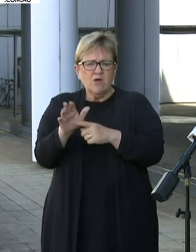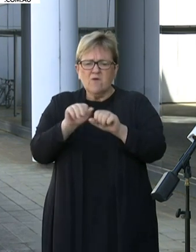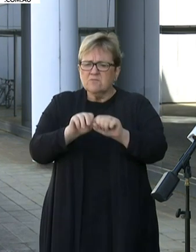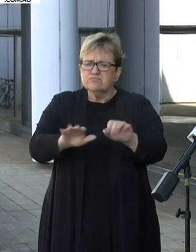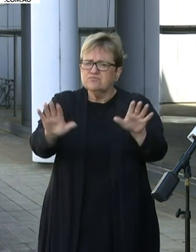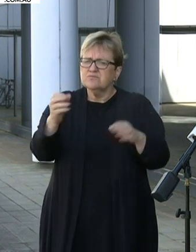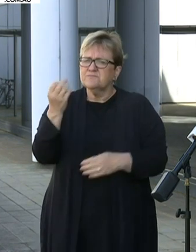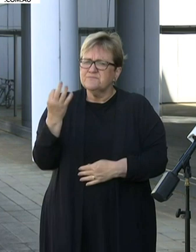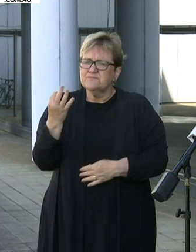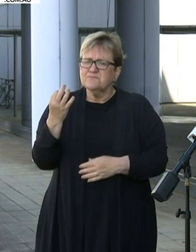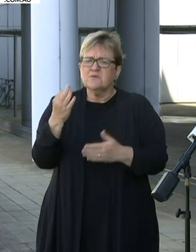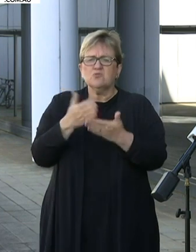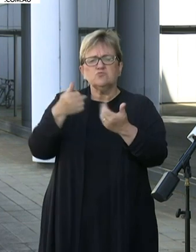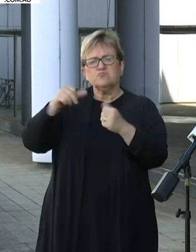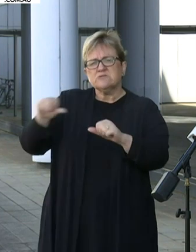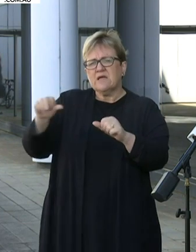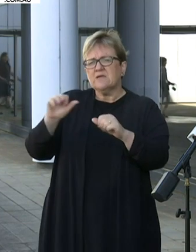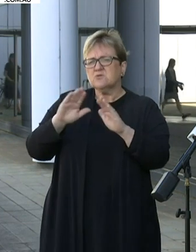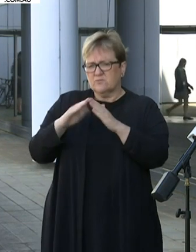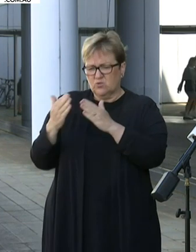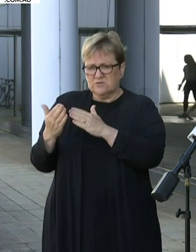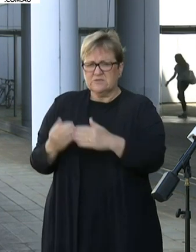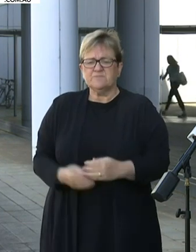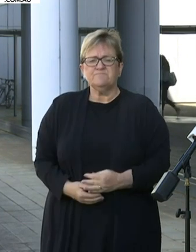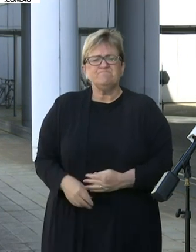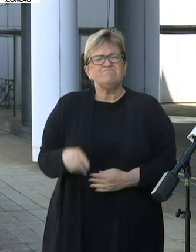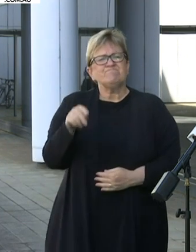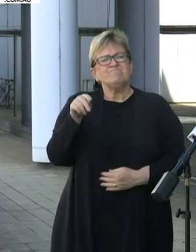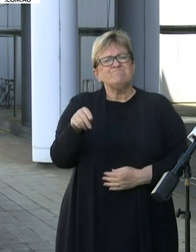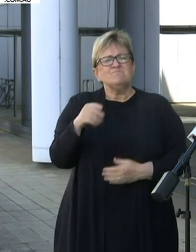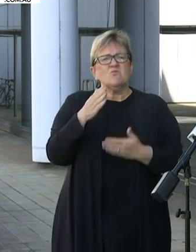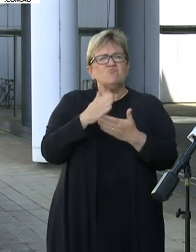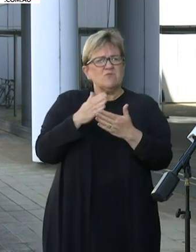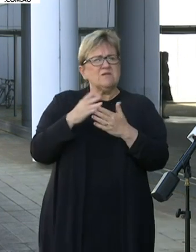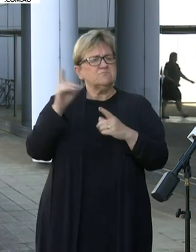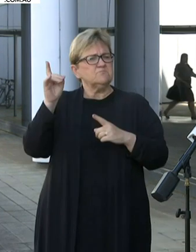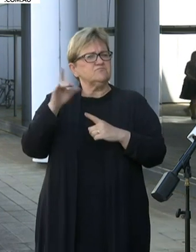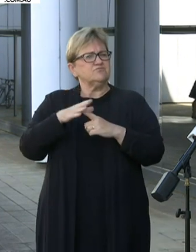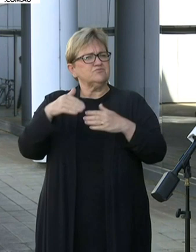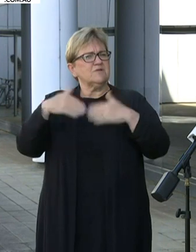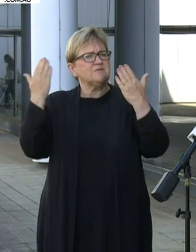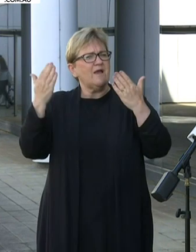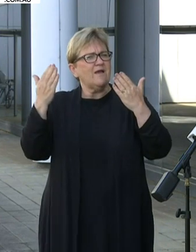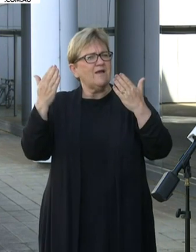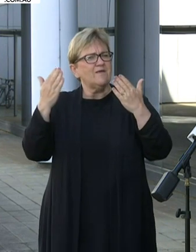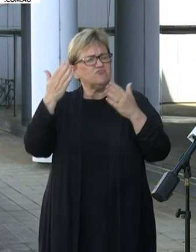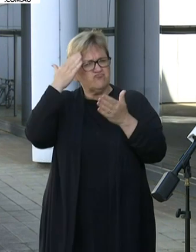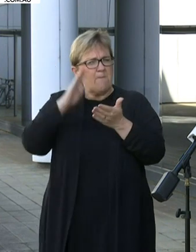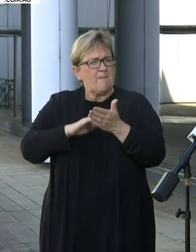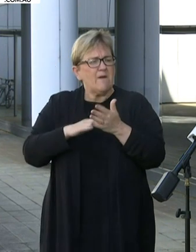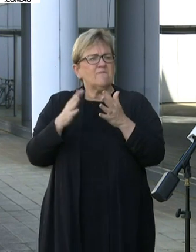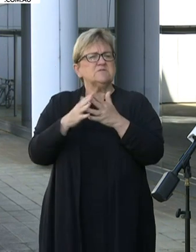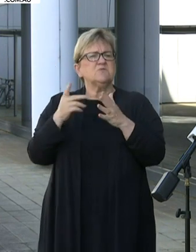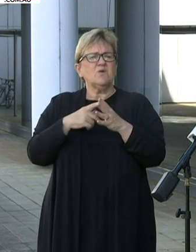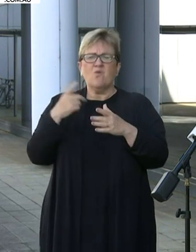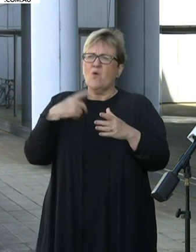COVID-19 and to protect the community. This is actually a momentous day for WA, as we